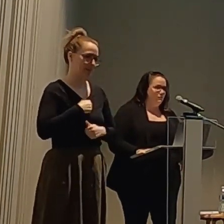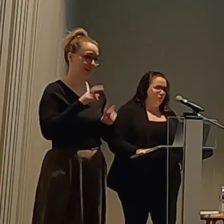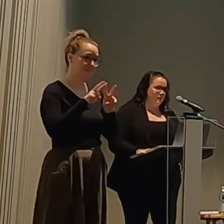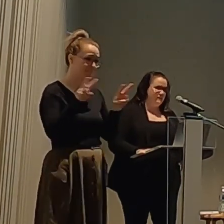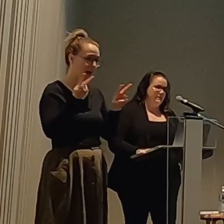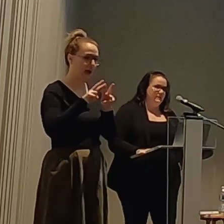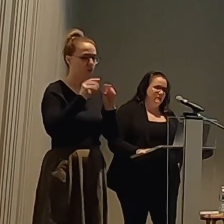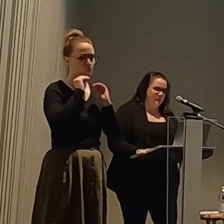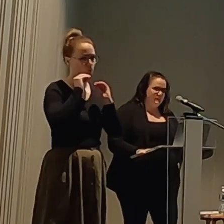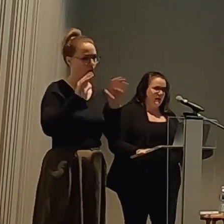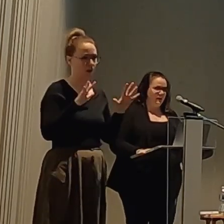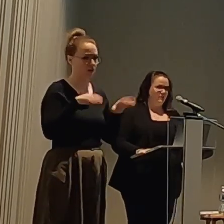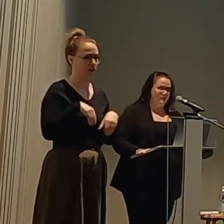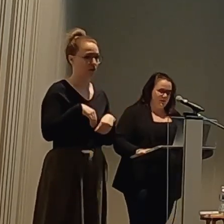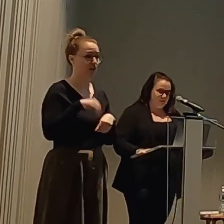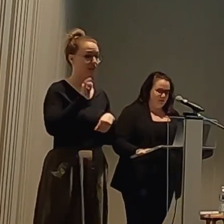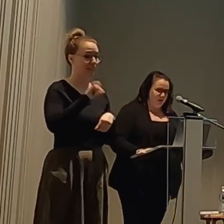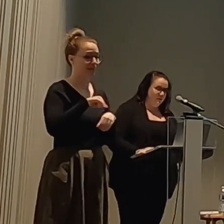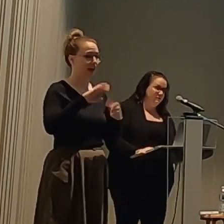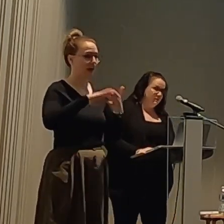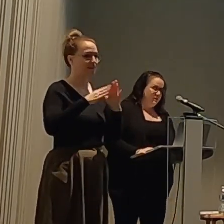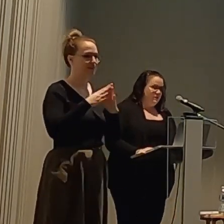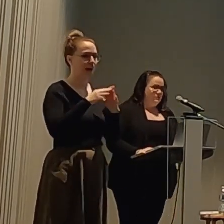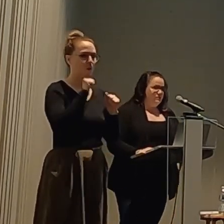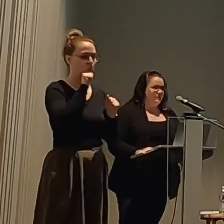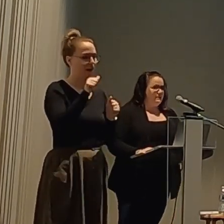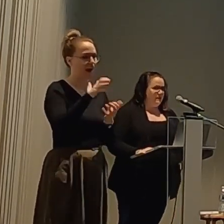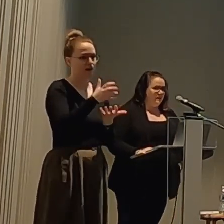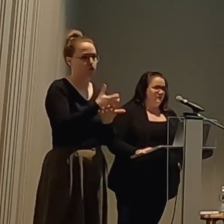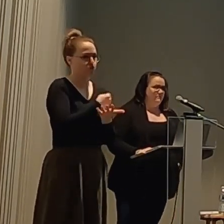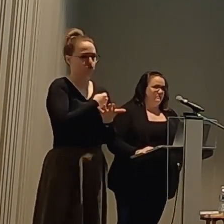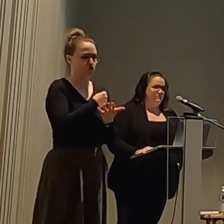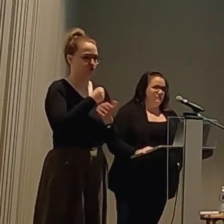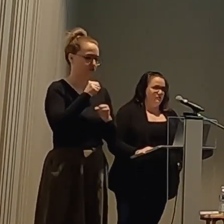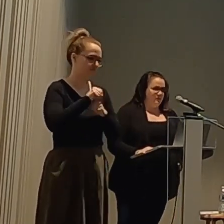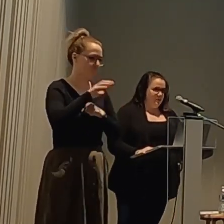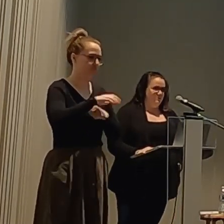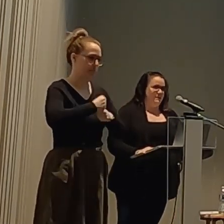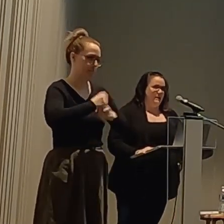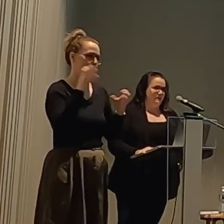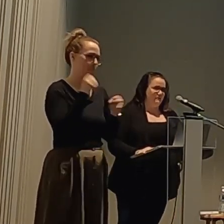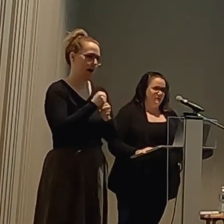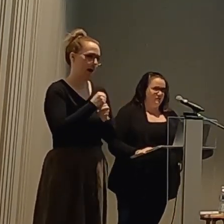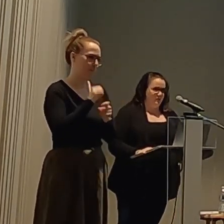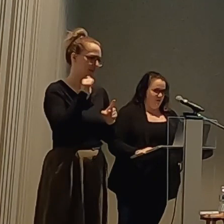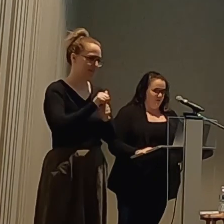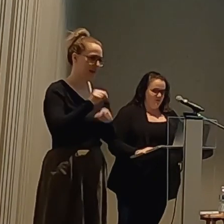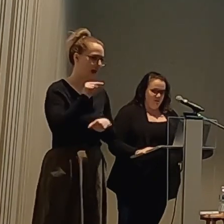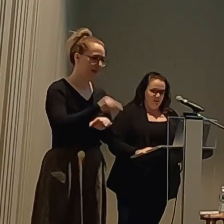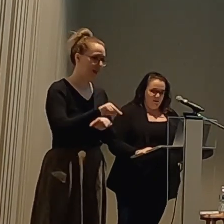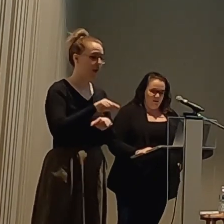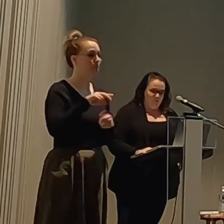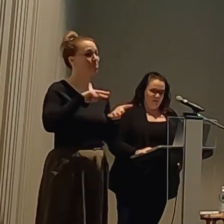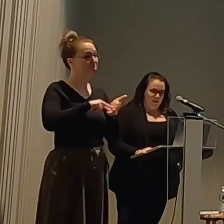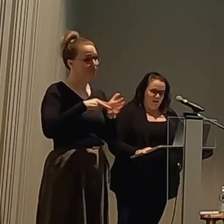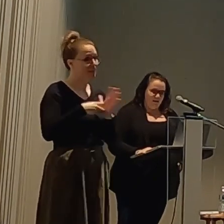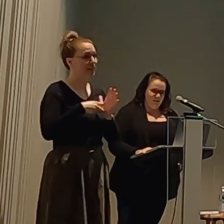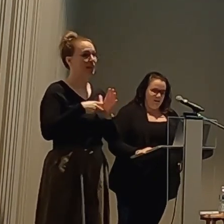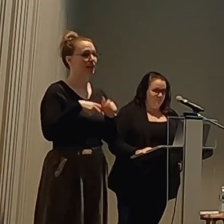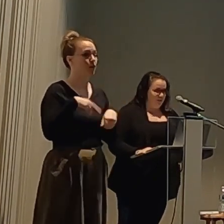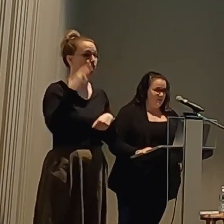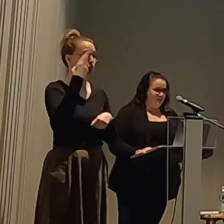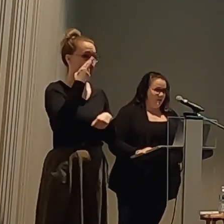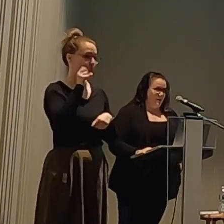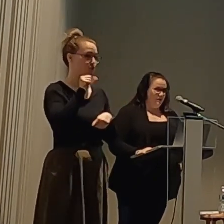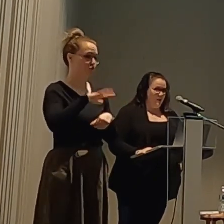that would have warranted an attack on this scale. So they did it to intimidate and to kill.